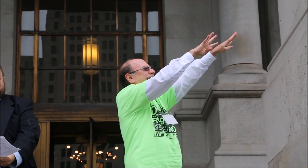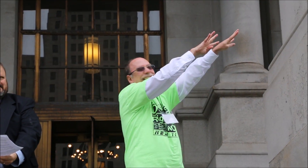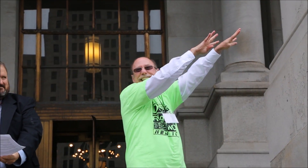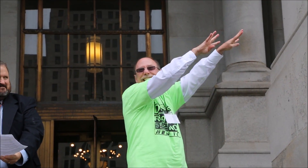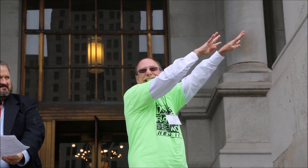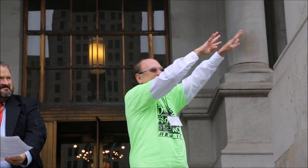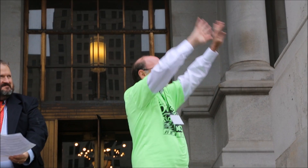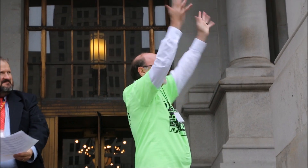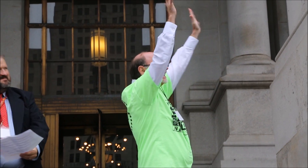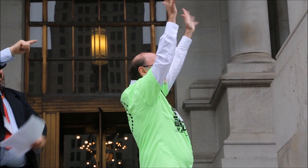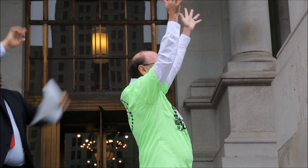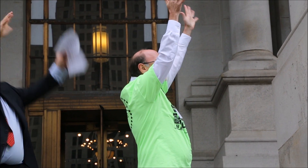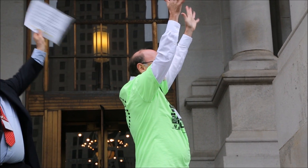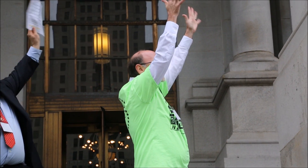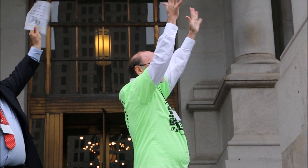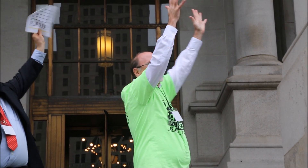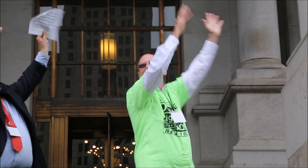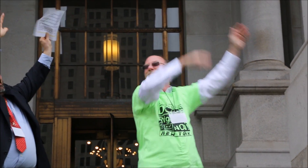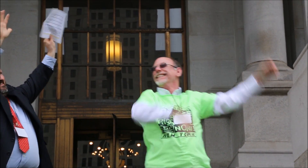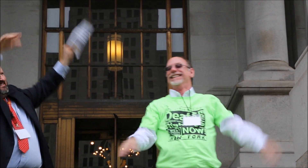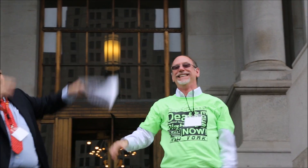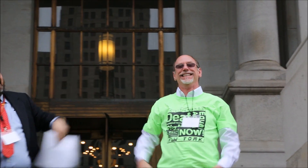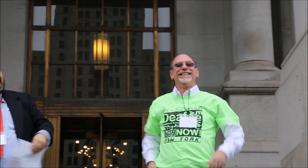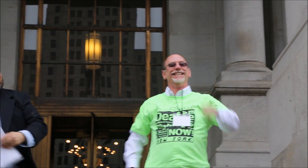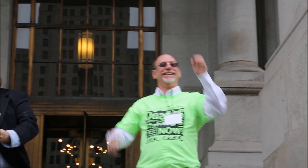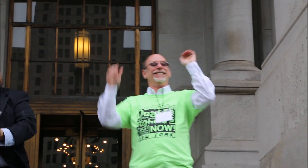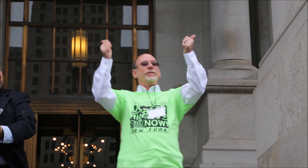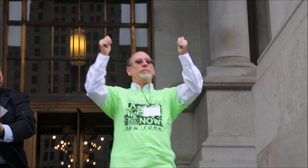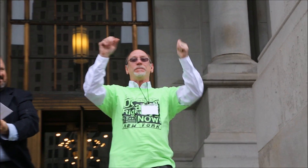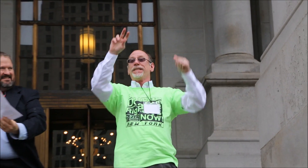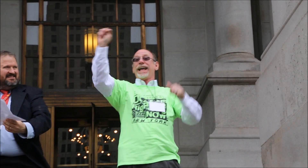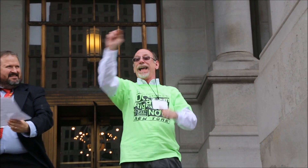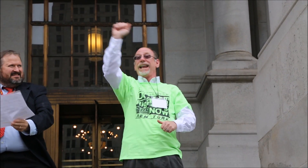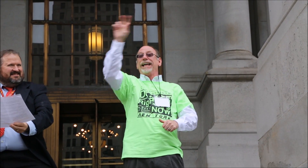Why do we want access to voting? Well, we can vote. How many of you?